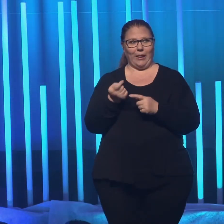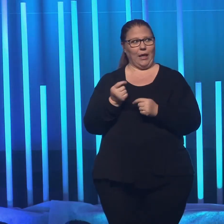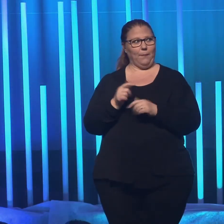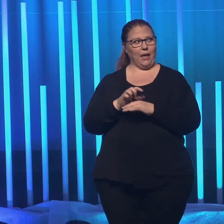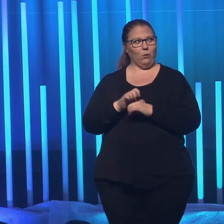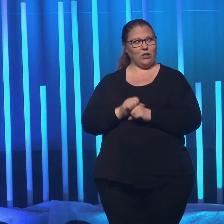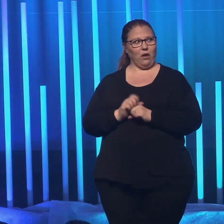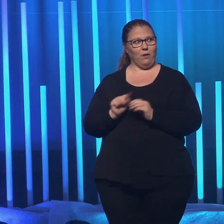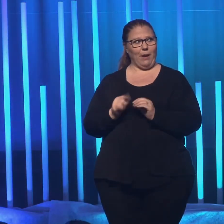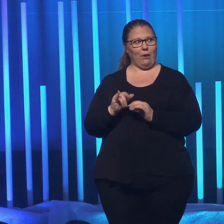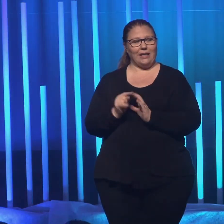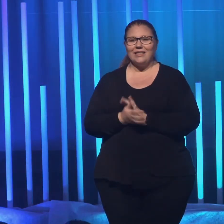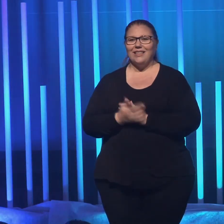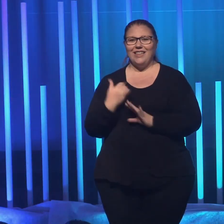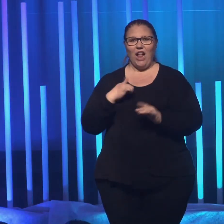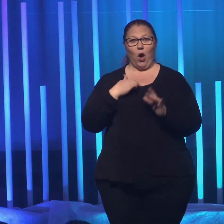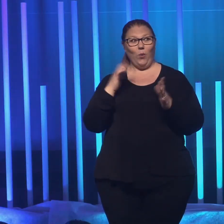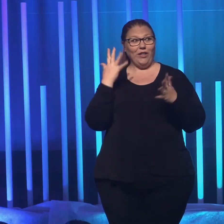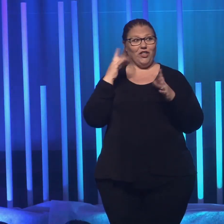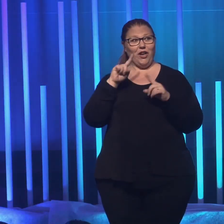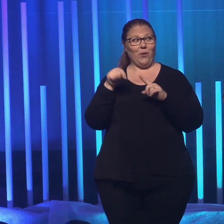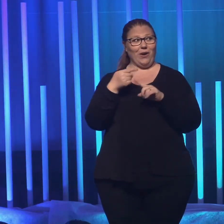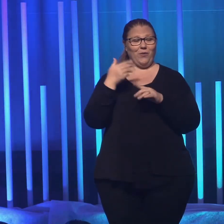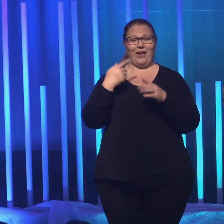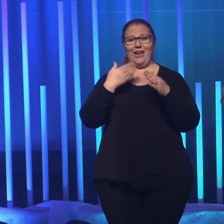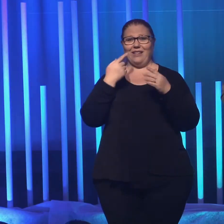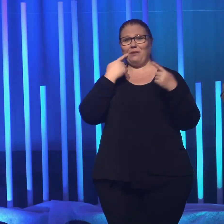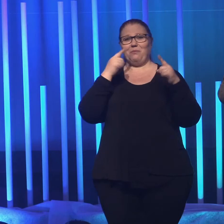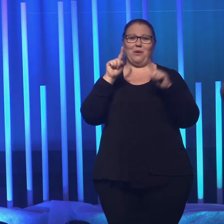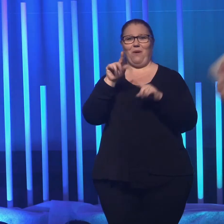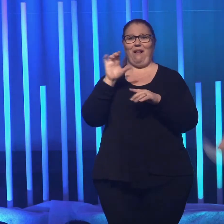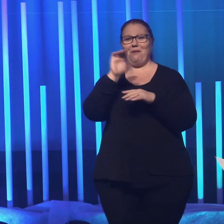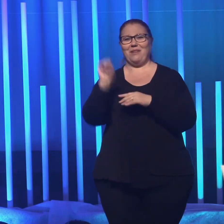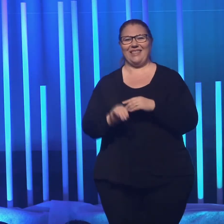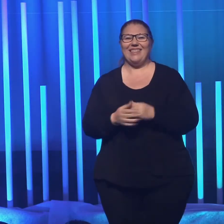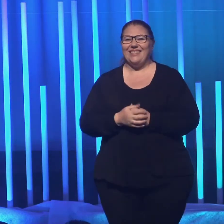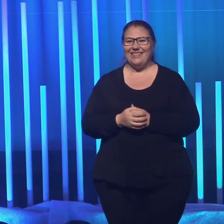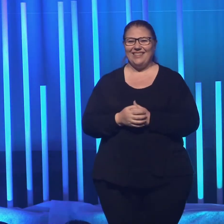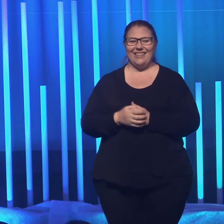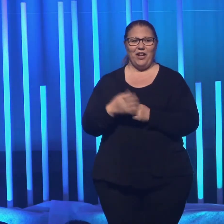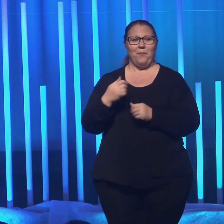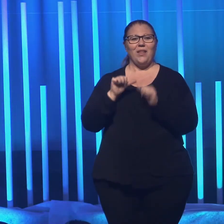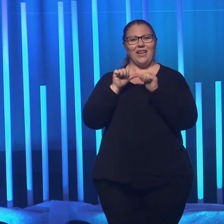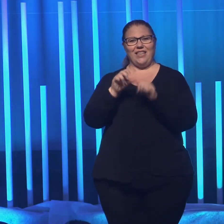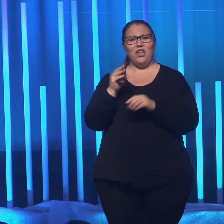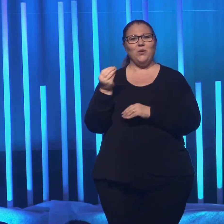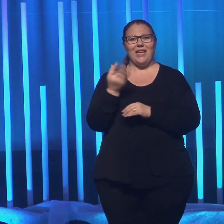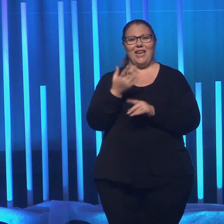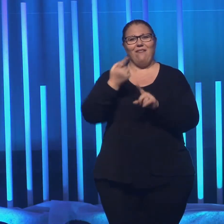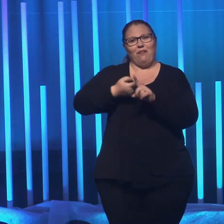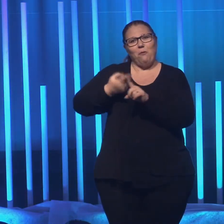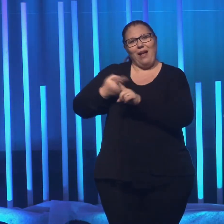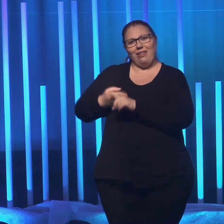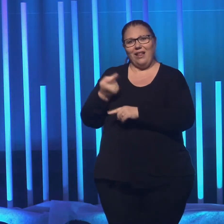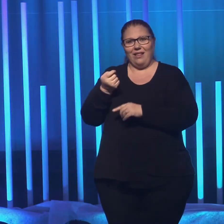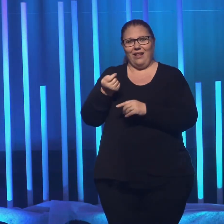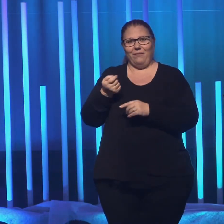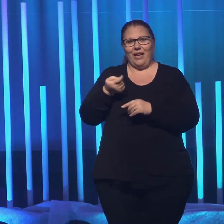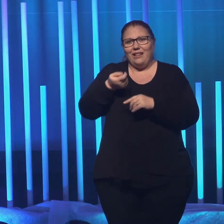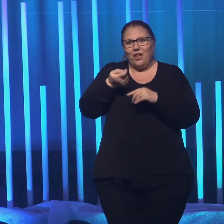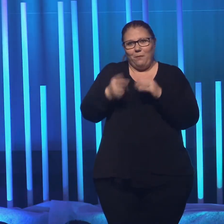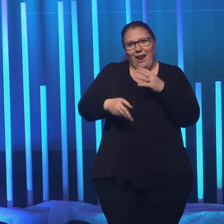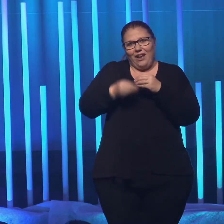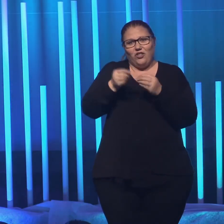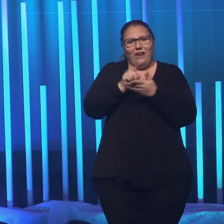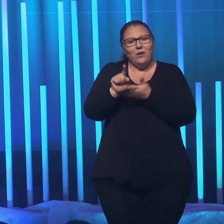it. Like, we'll be okay. We'll cheer when we're at 100%. No, I love it. So continue to give every month, a little bit extra every week. However you do